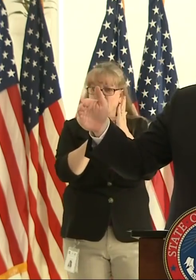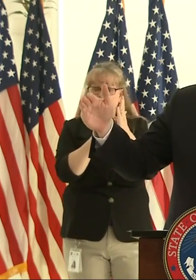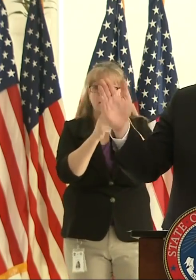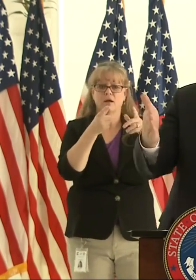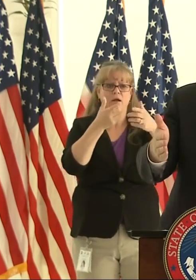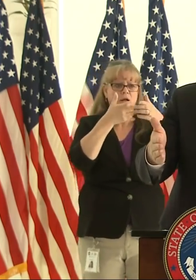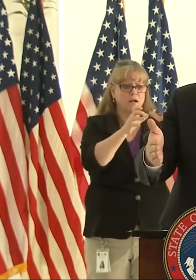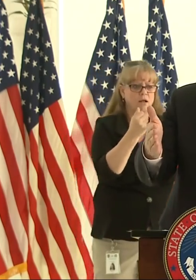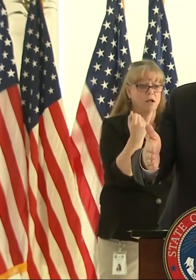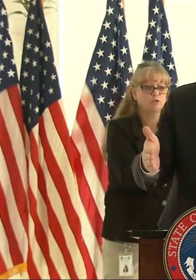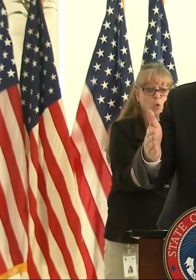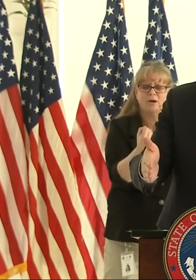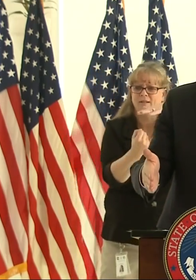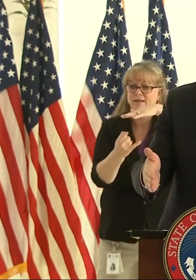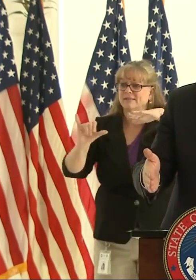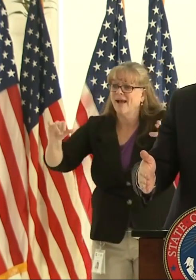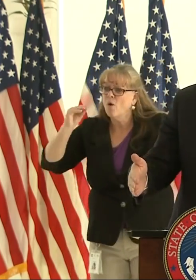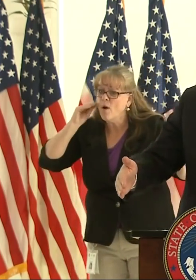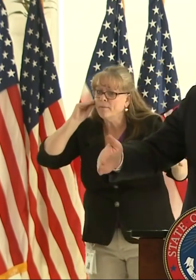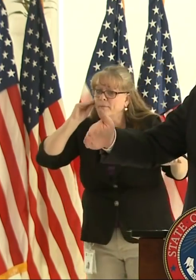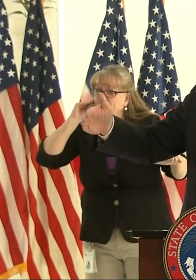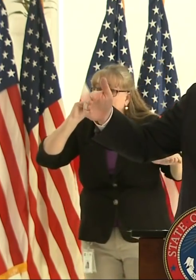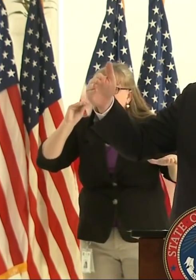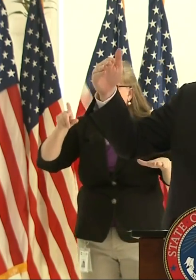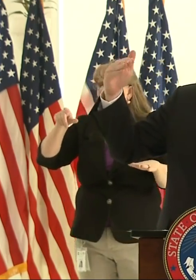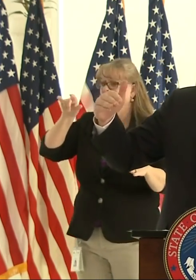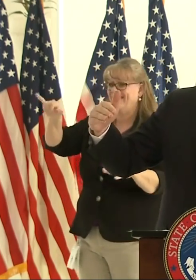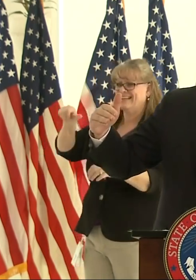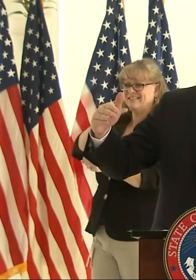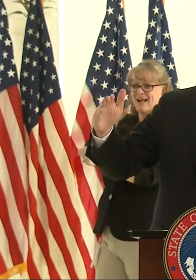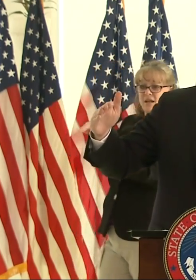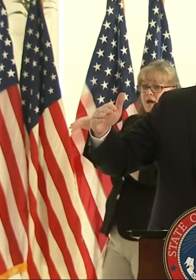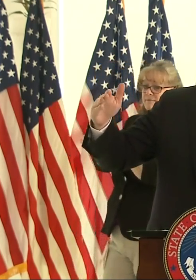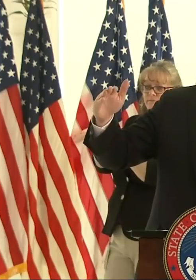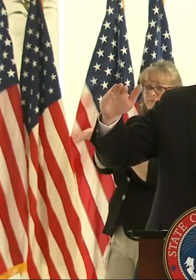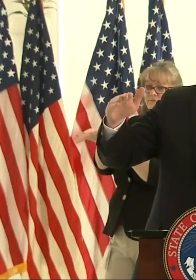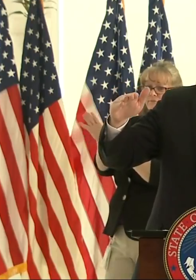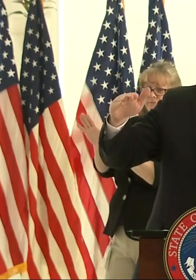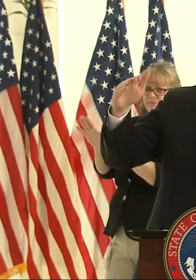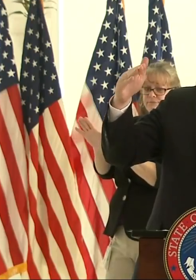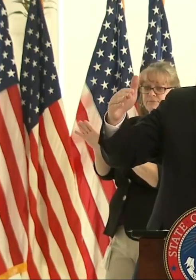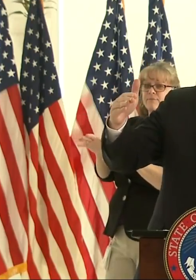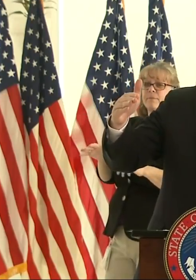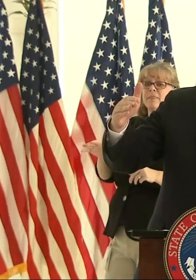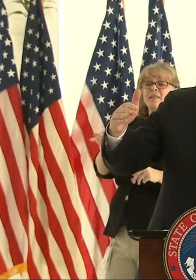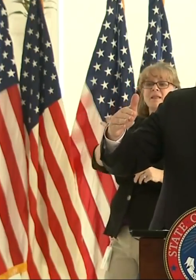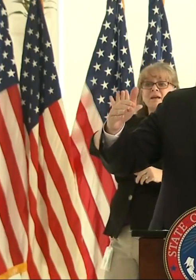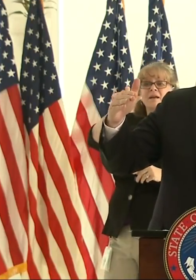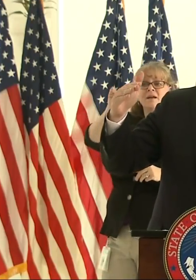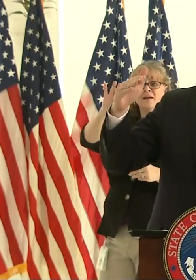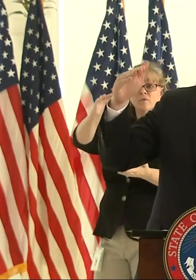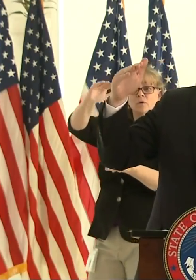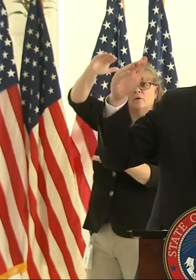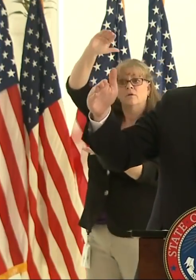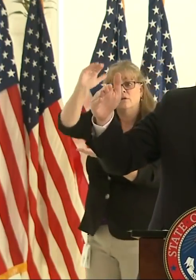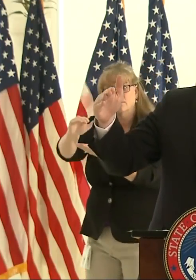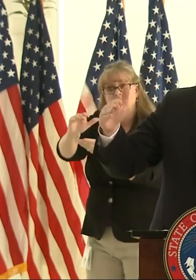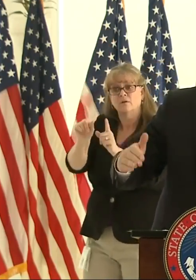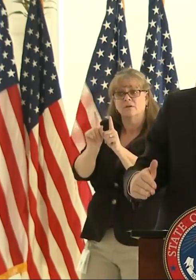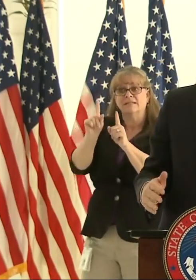that in place, it still wouldn't be enough per these models. You could have less social distancing, right? You could target a number like 50% instead